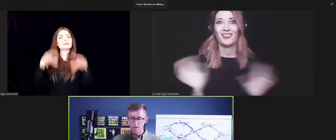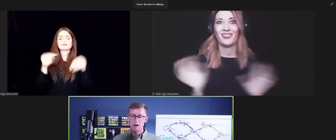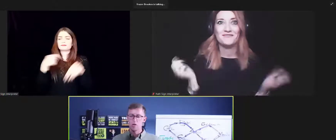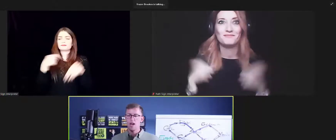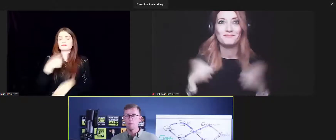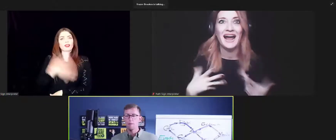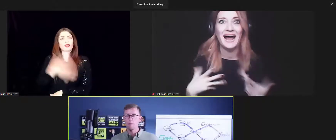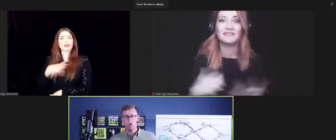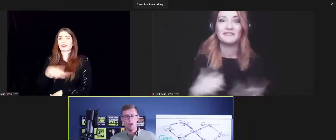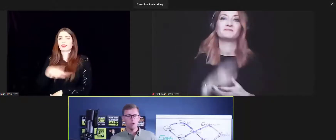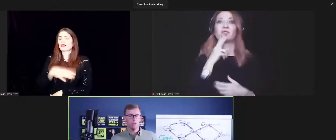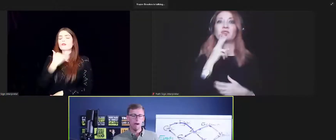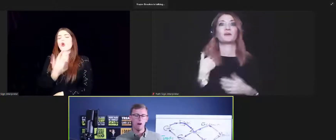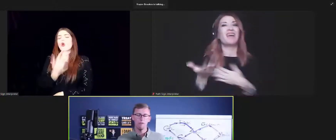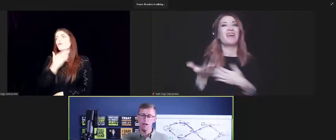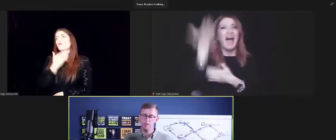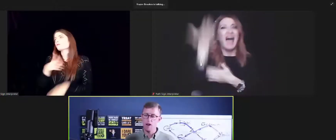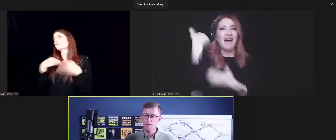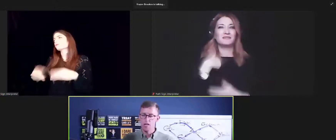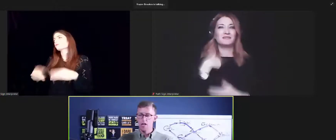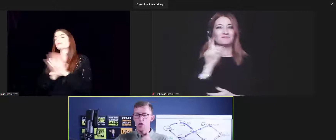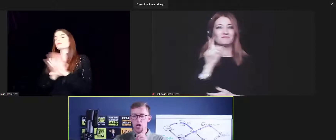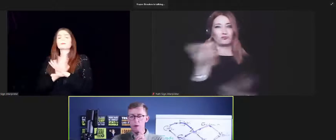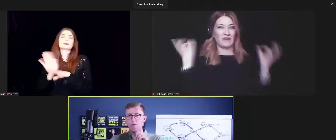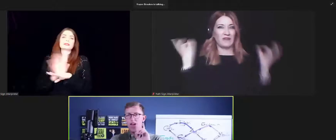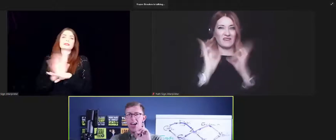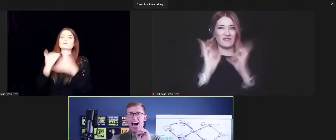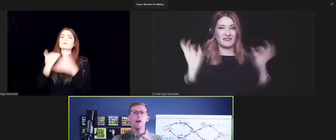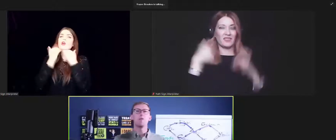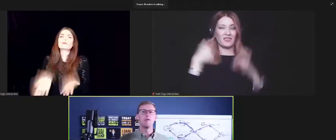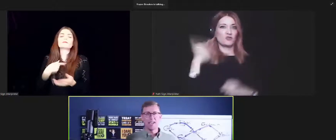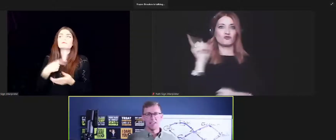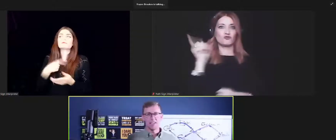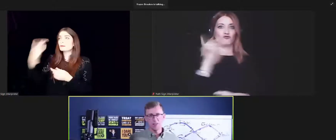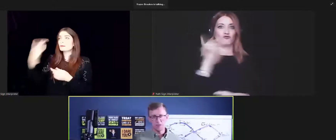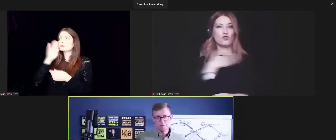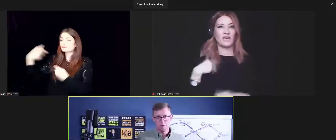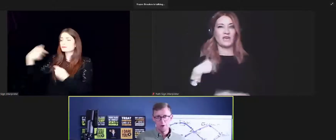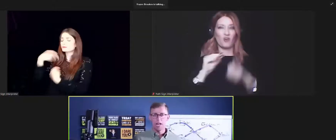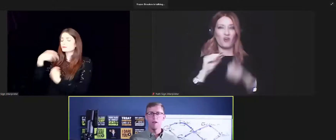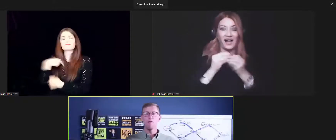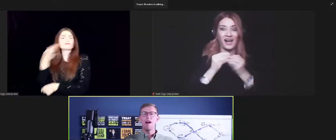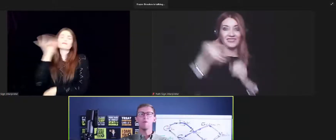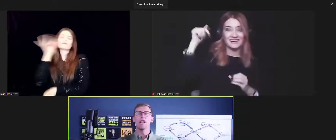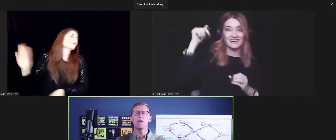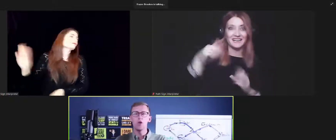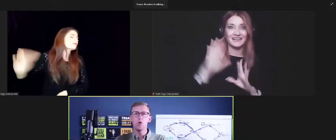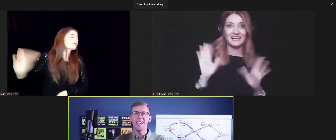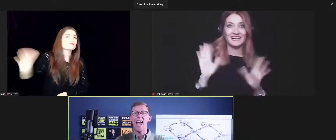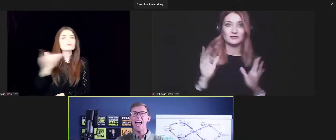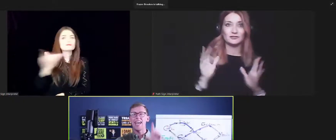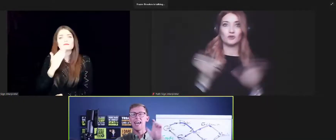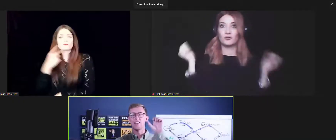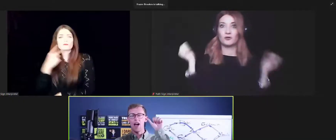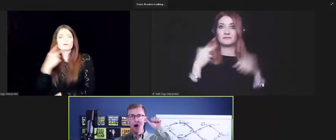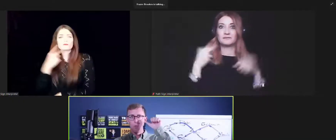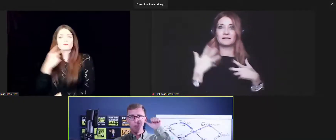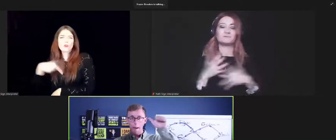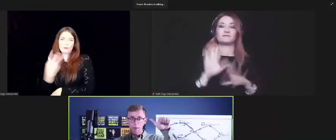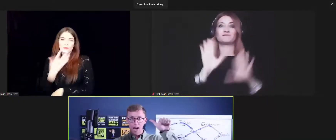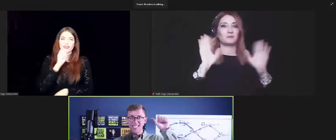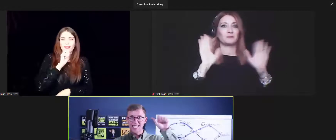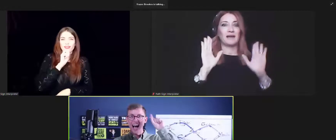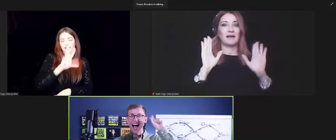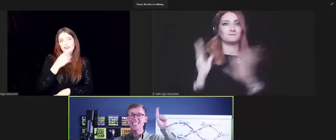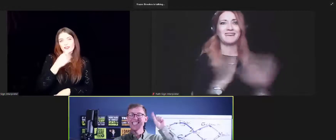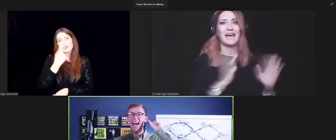And then I'm going to share with you something powerful after it. So how do we do this? We're going to be using a